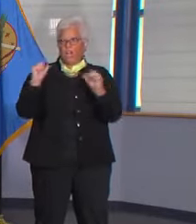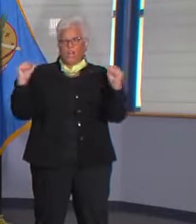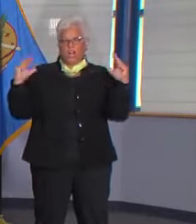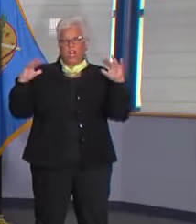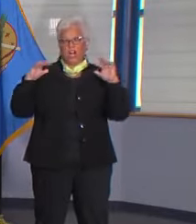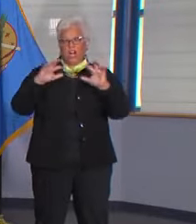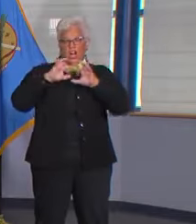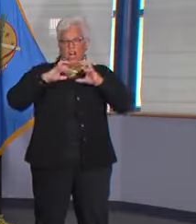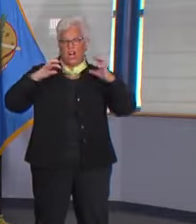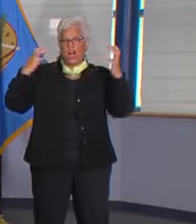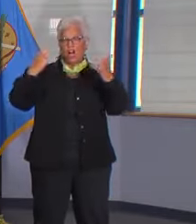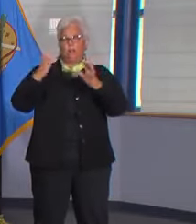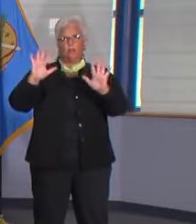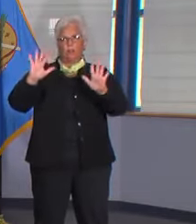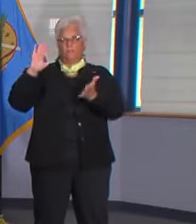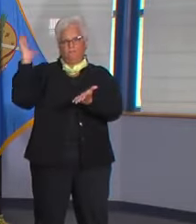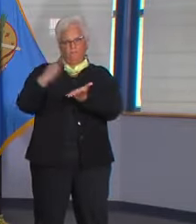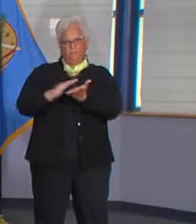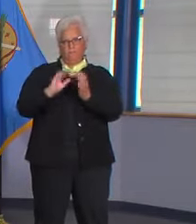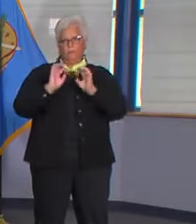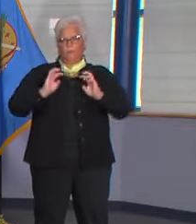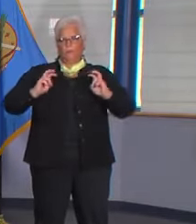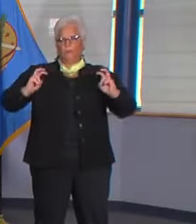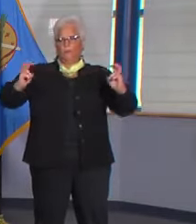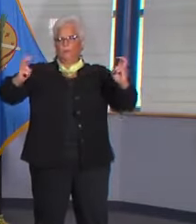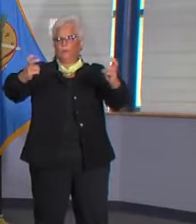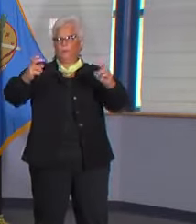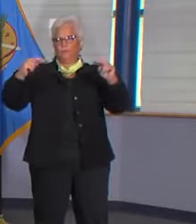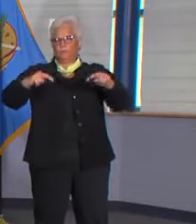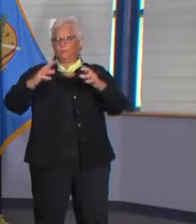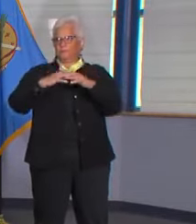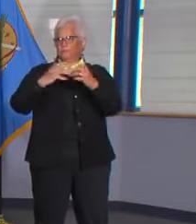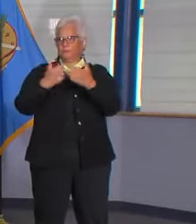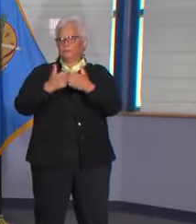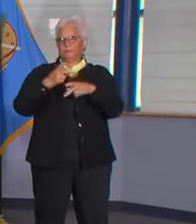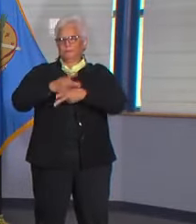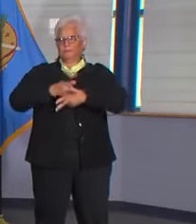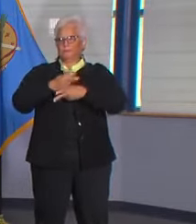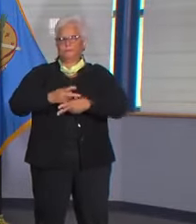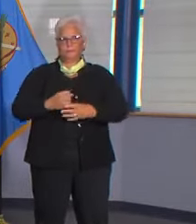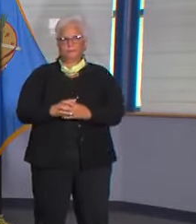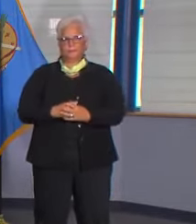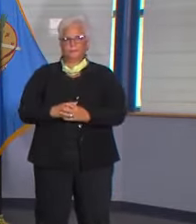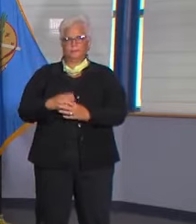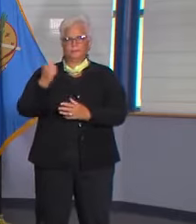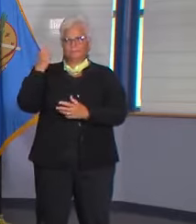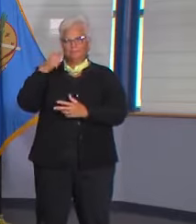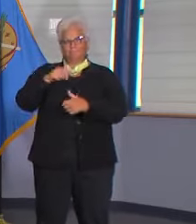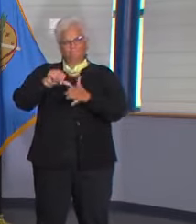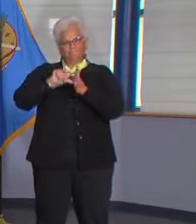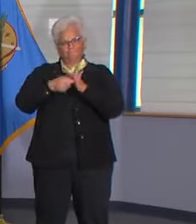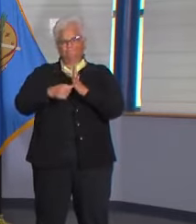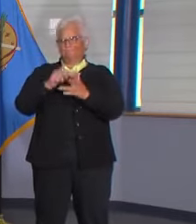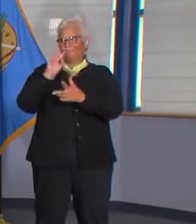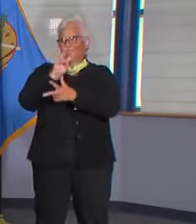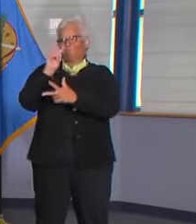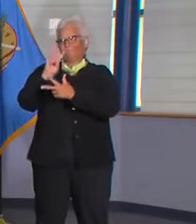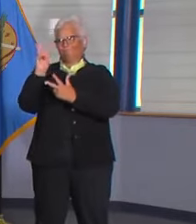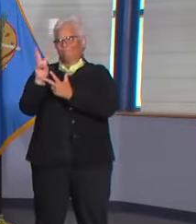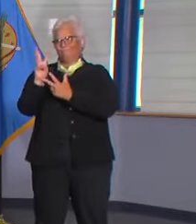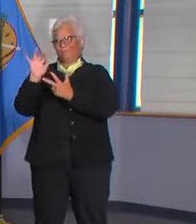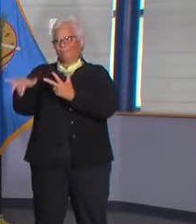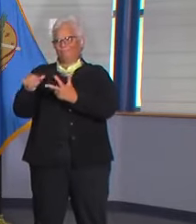you can be assured of the ability to watch the three Ws. And really, with the teams themselves, I mean, it's going to be really difficult because